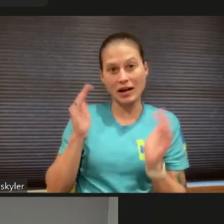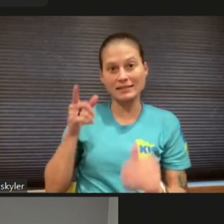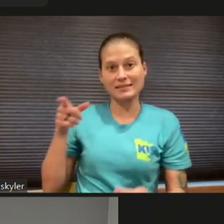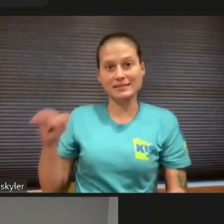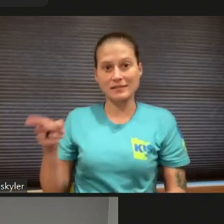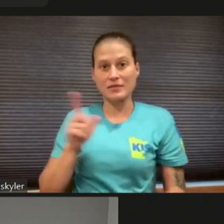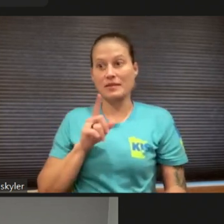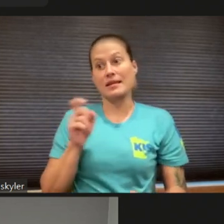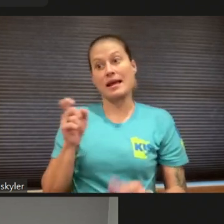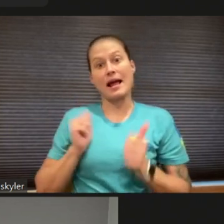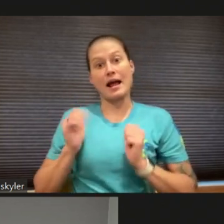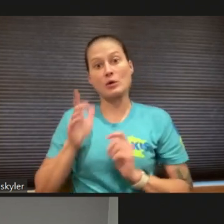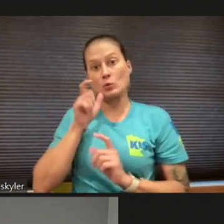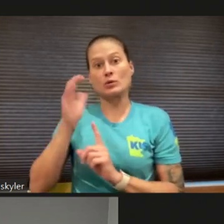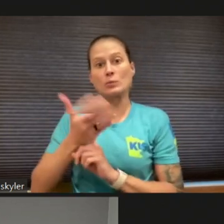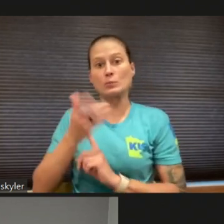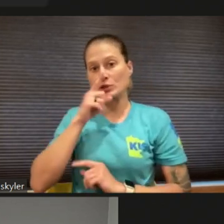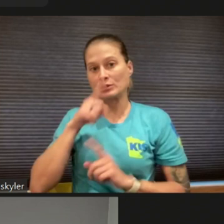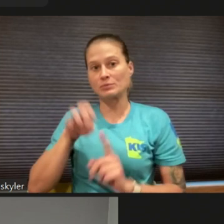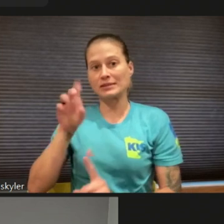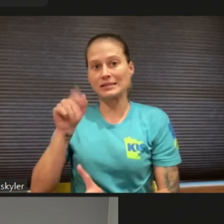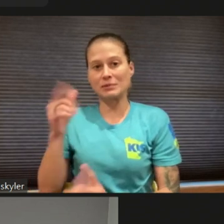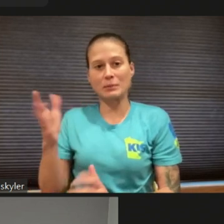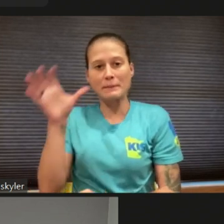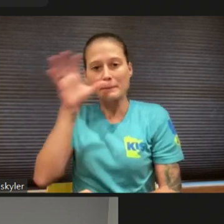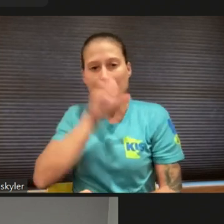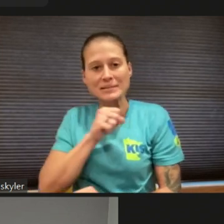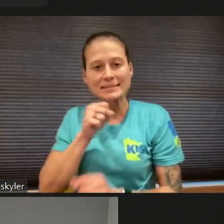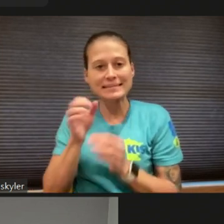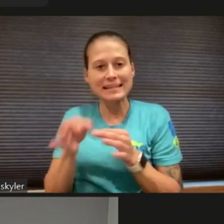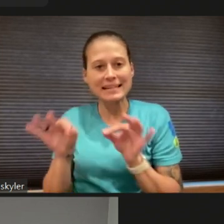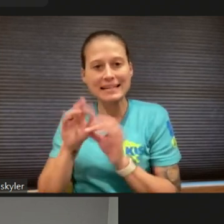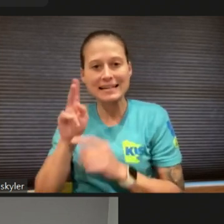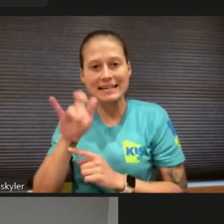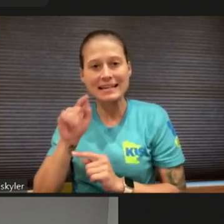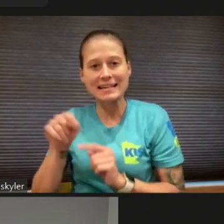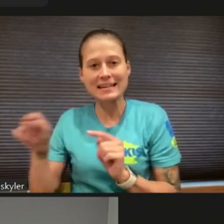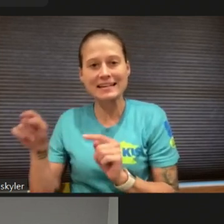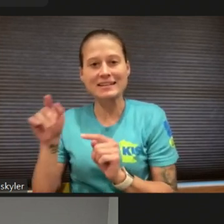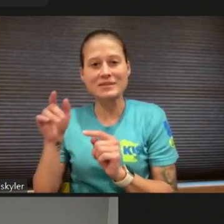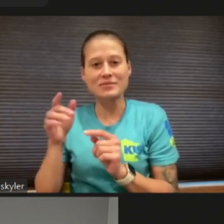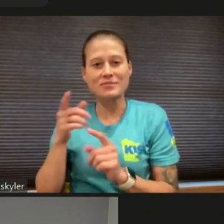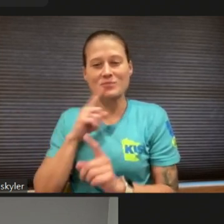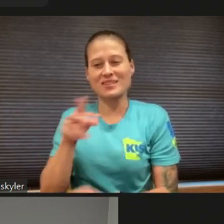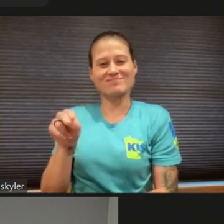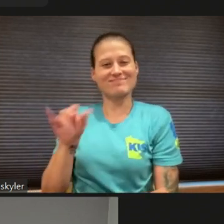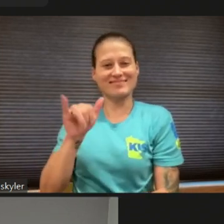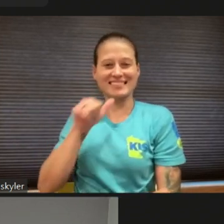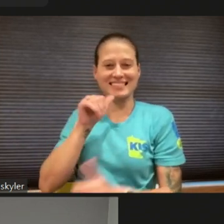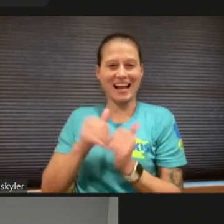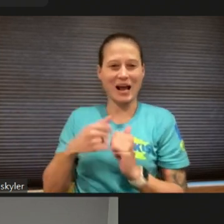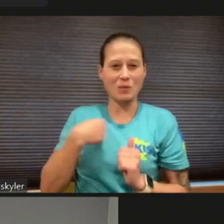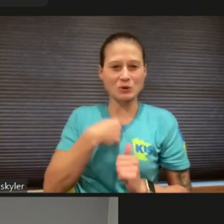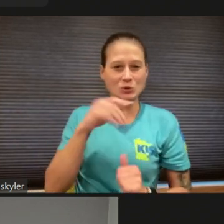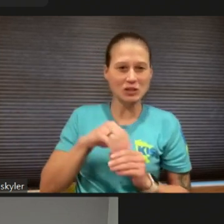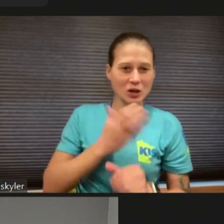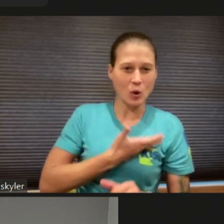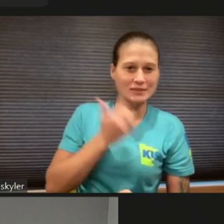life as a human being instead of just like putting on a show and pretending right